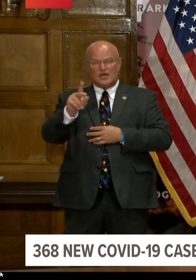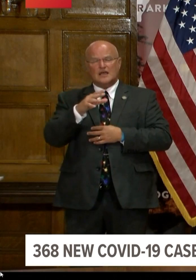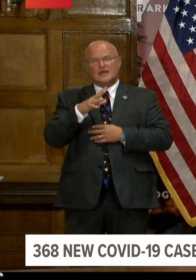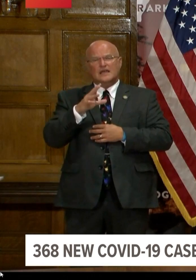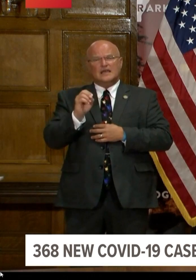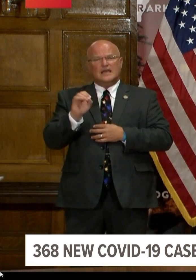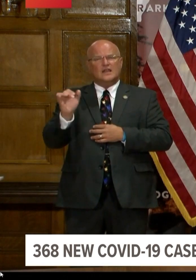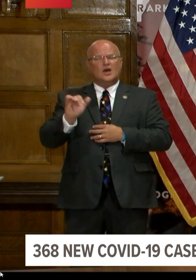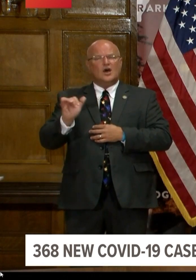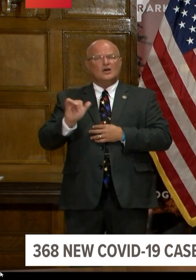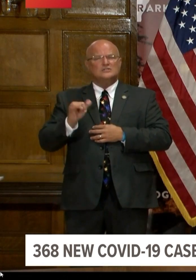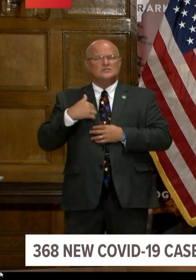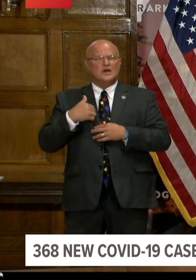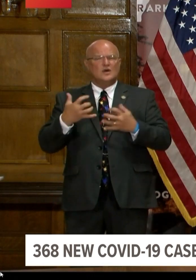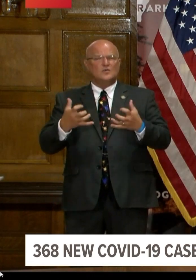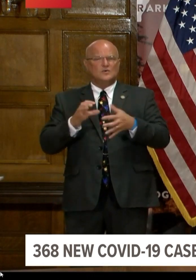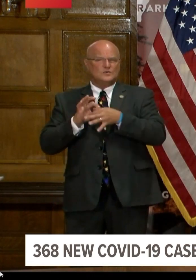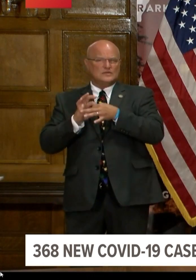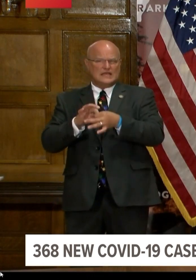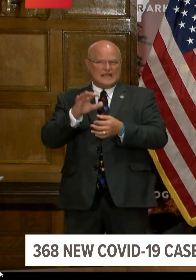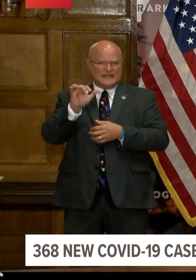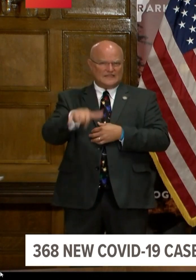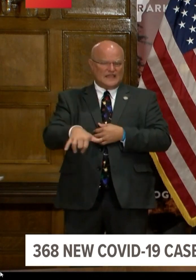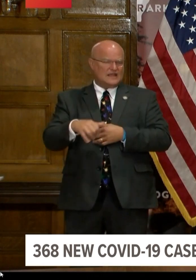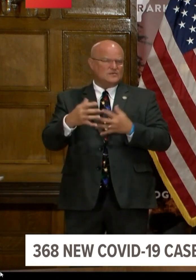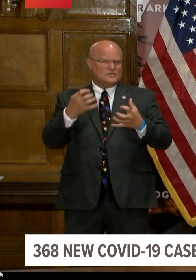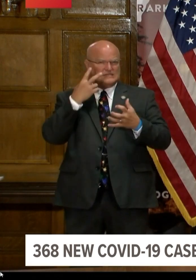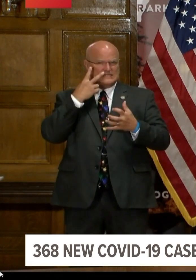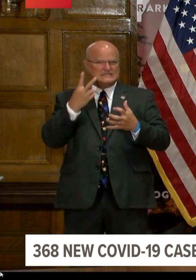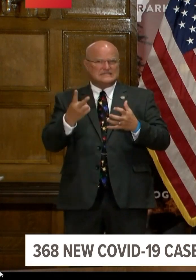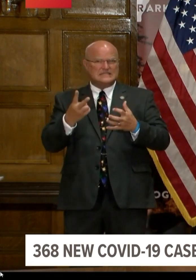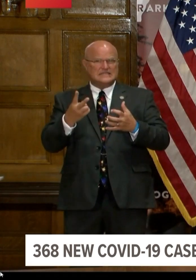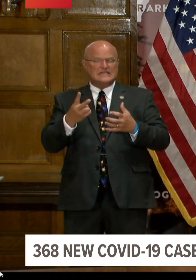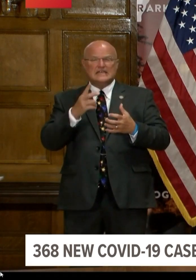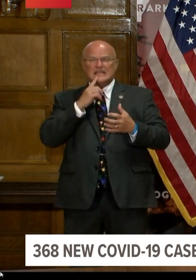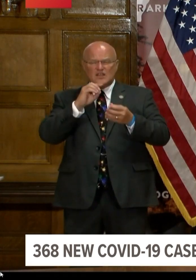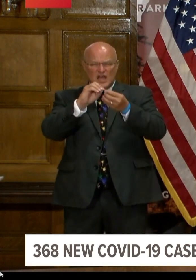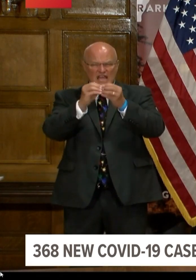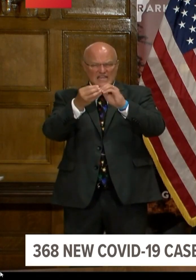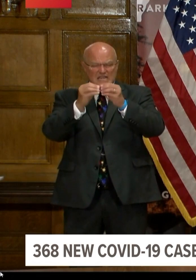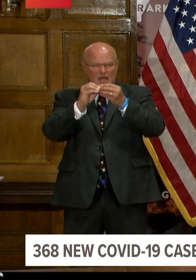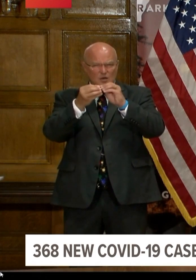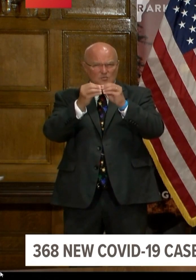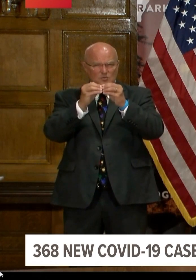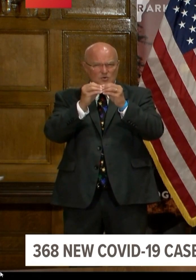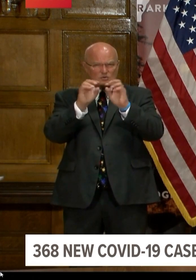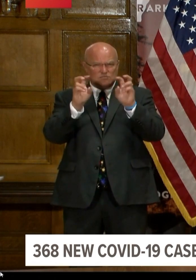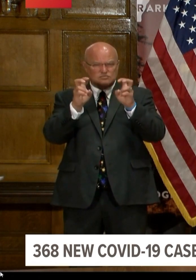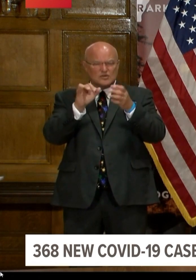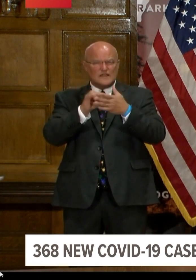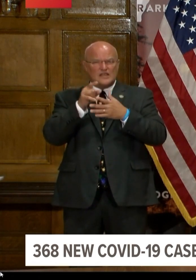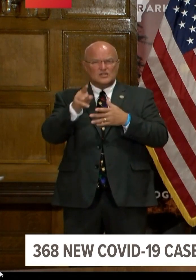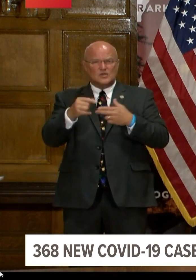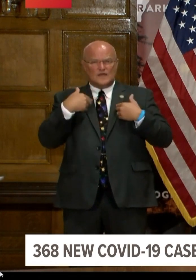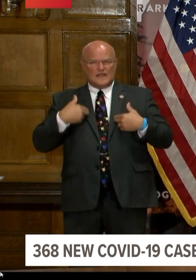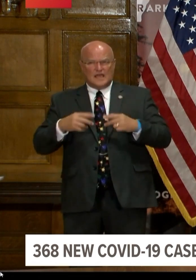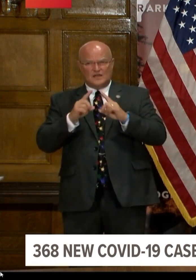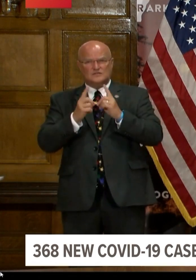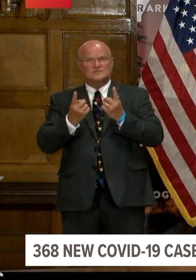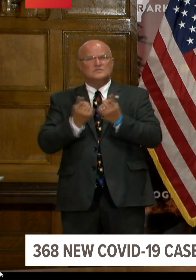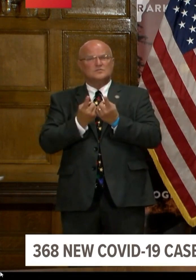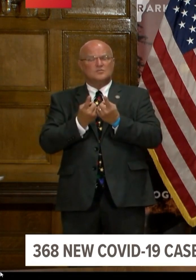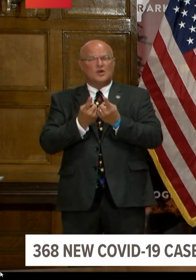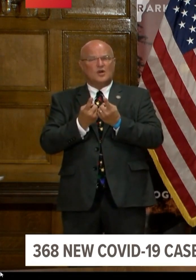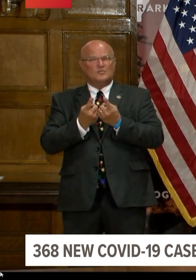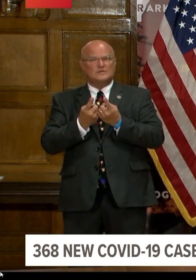and also related to that, wanted to see, is there a number that you or the health department,